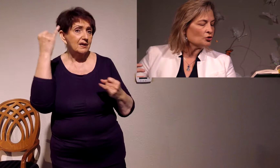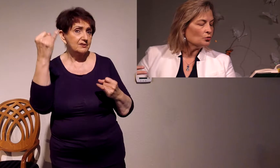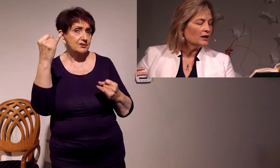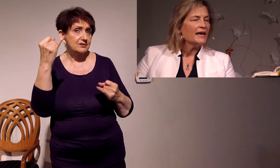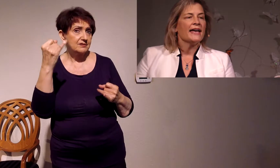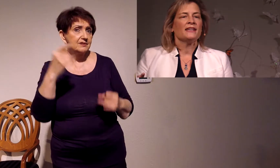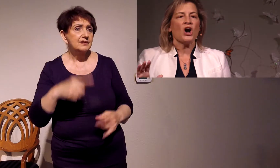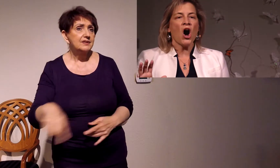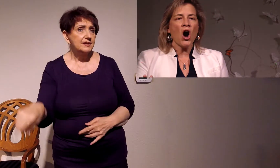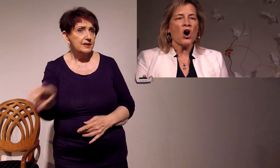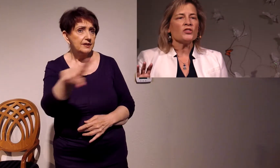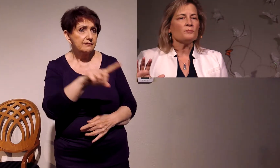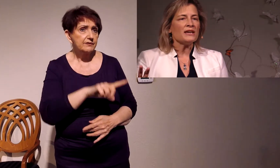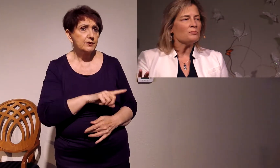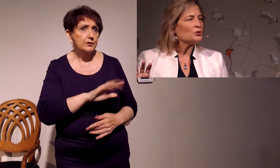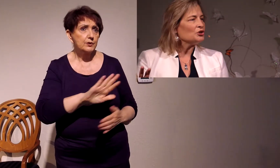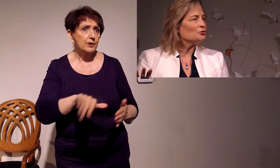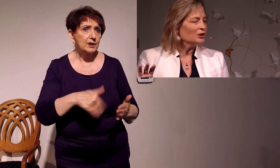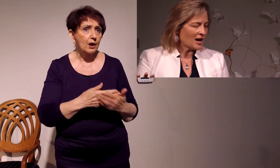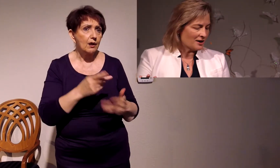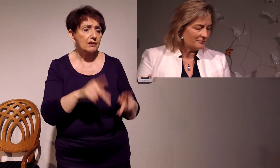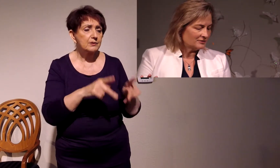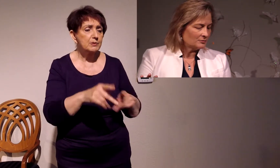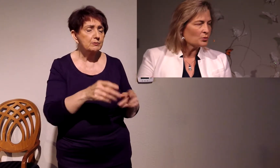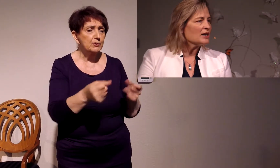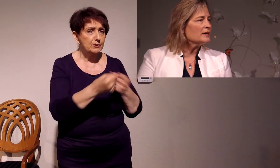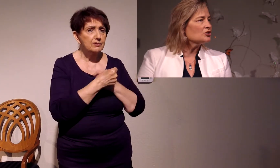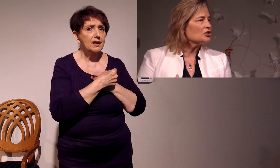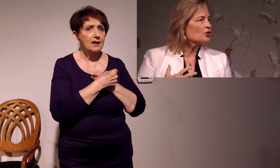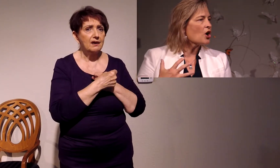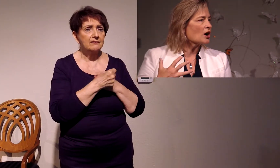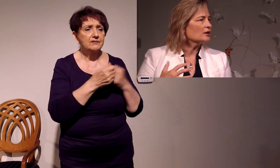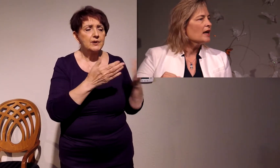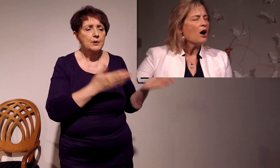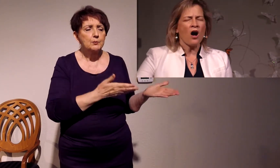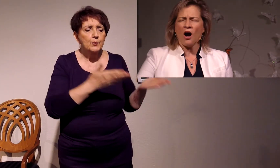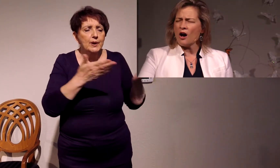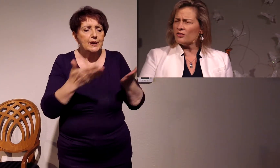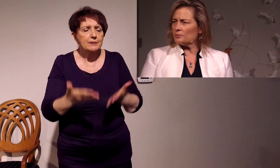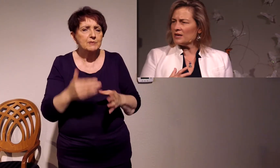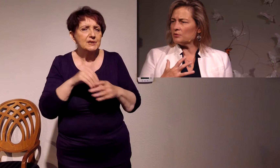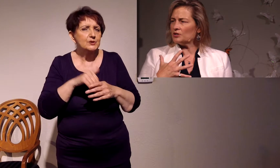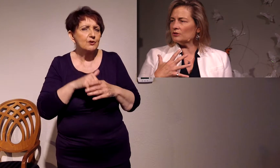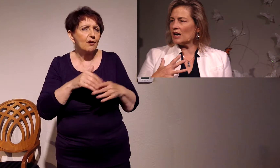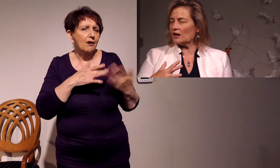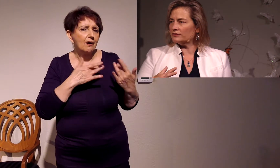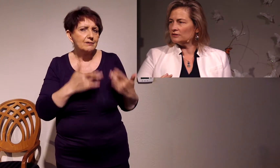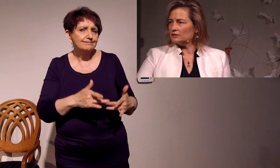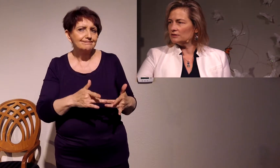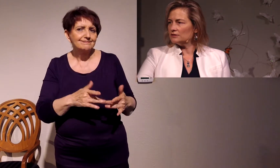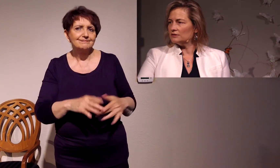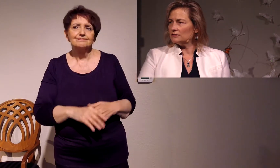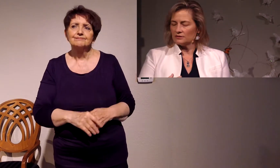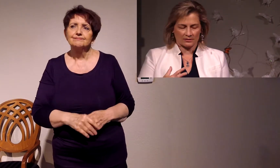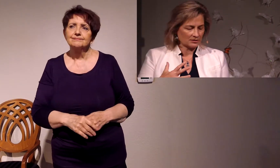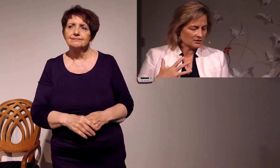if you and all the people you love, bring them into your heart, all the people you love,